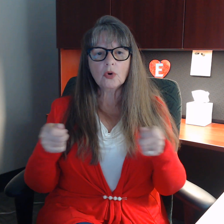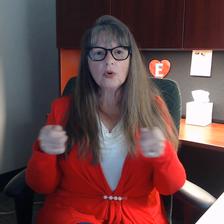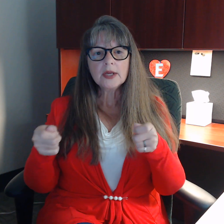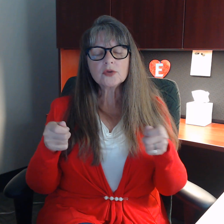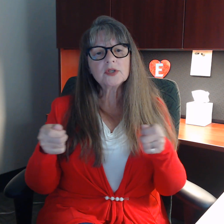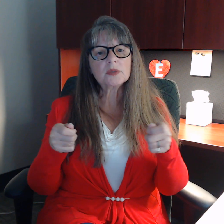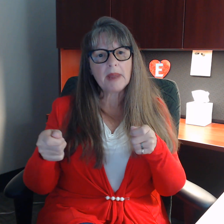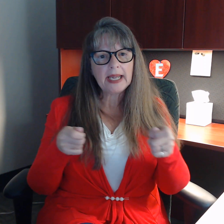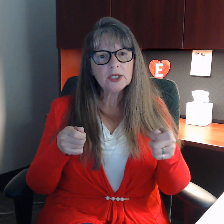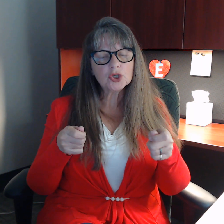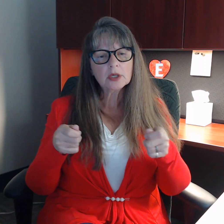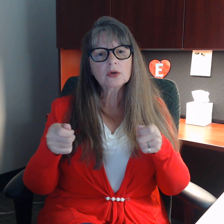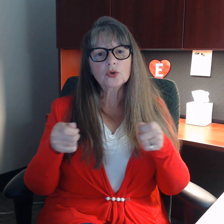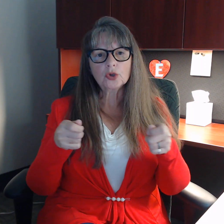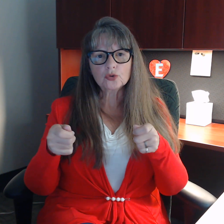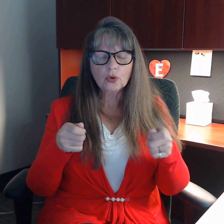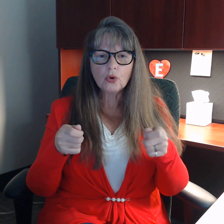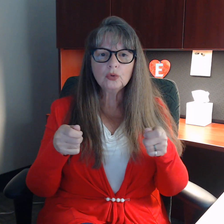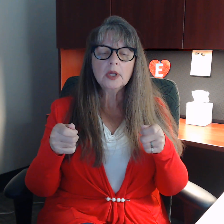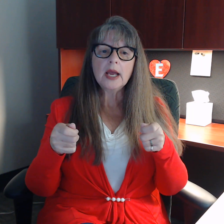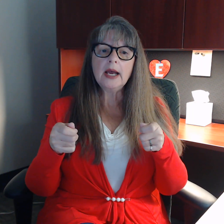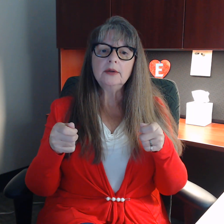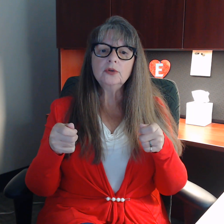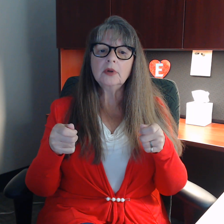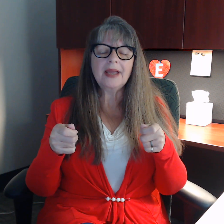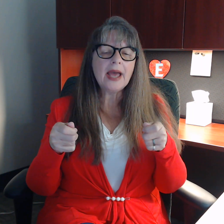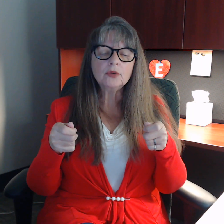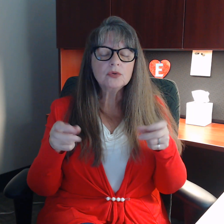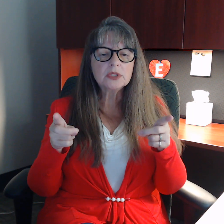Control. So this is manage, or to control. I don't use D for